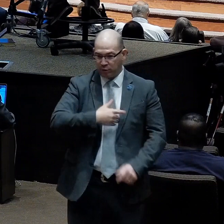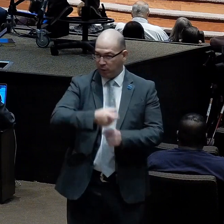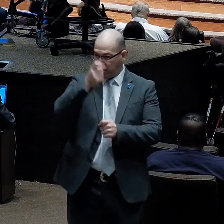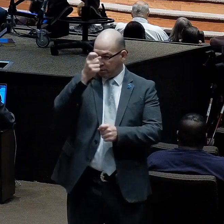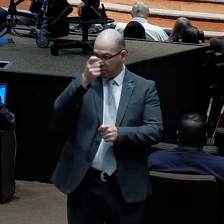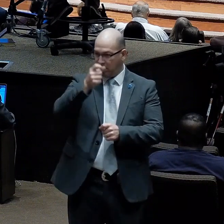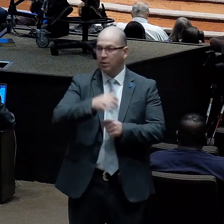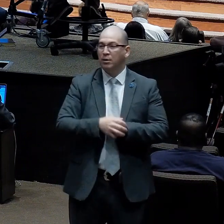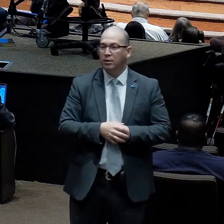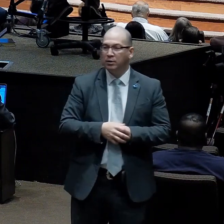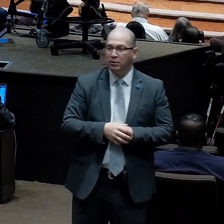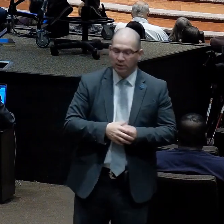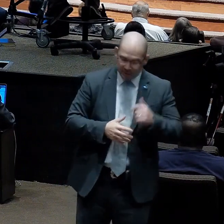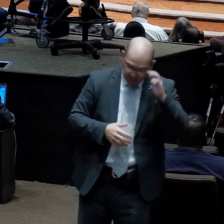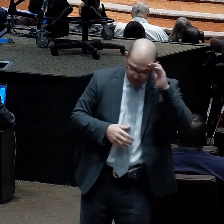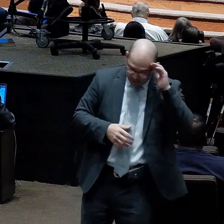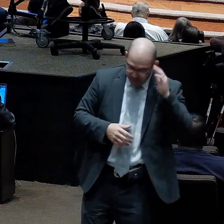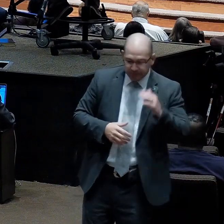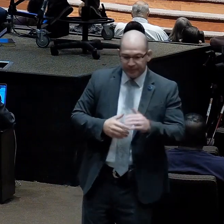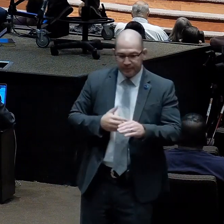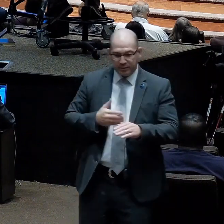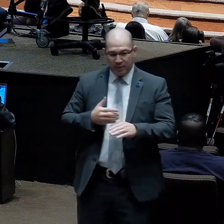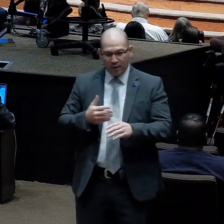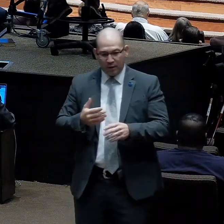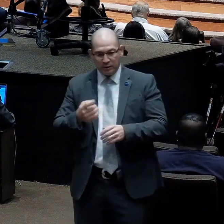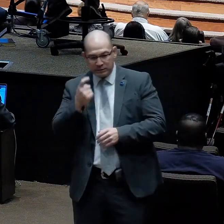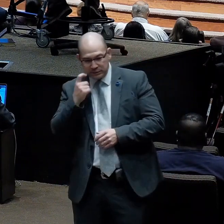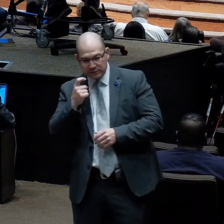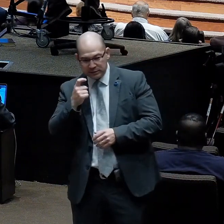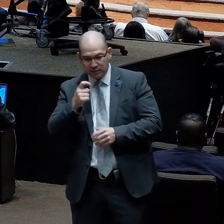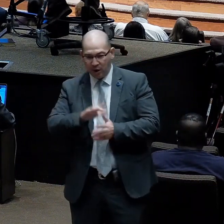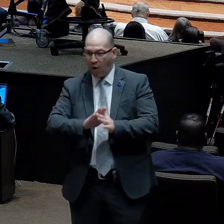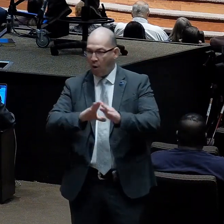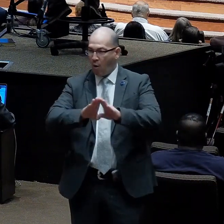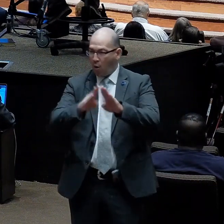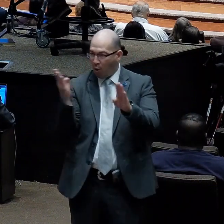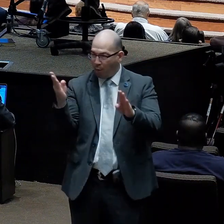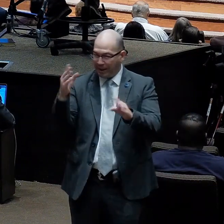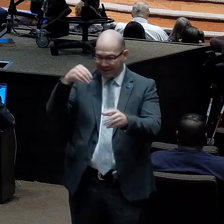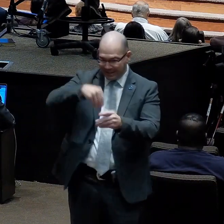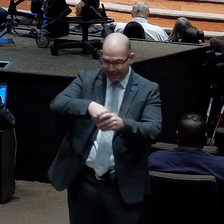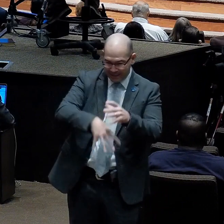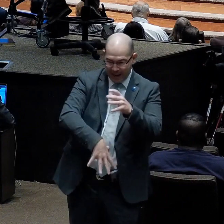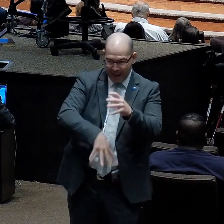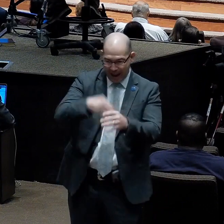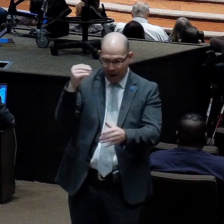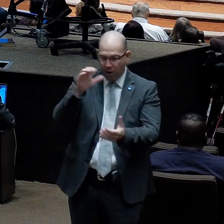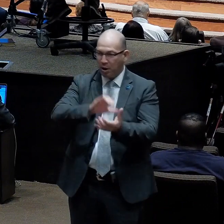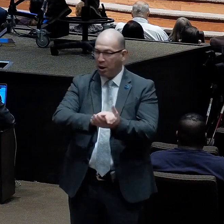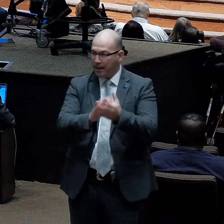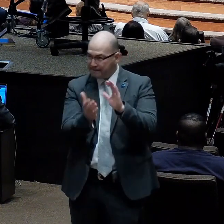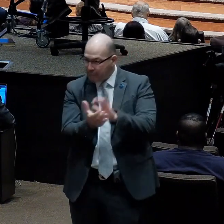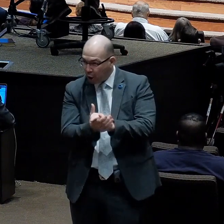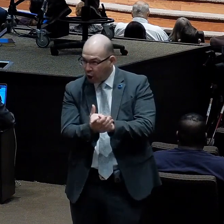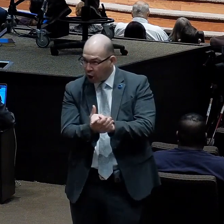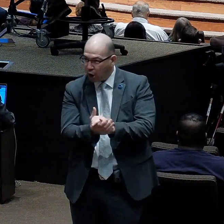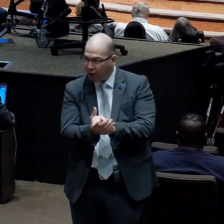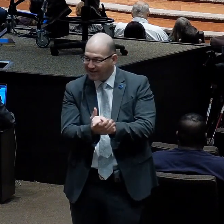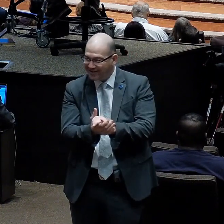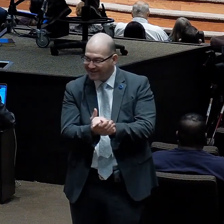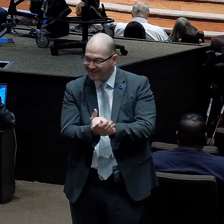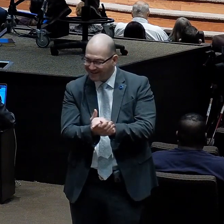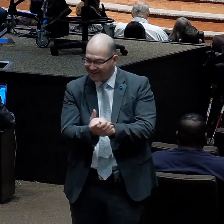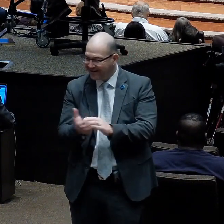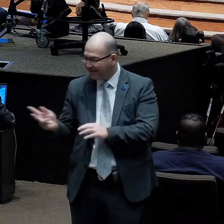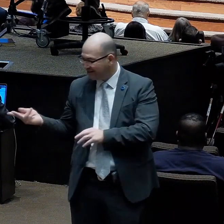afterwards, they had just opened In-N-Out Burger, and we felt led of the Lord or of the flesh, I cannot tell, to go to In-N-Out